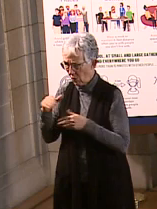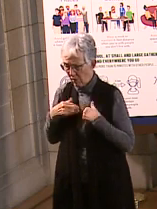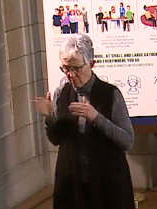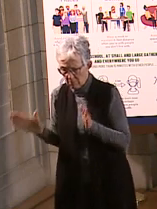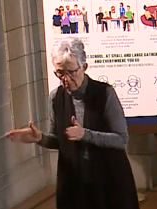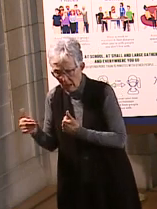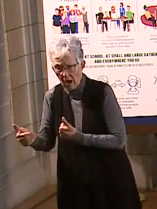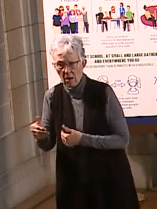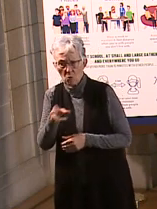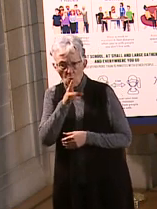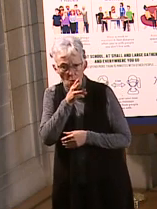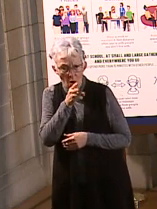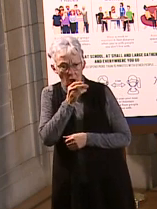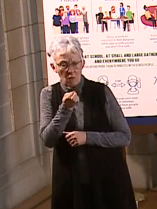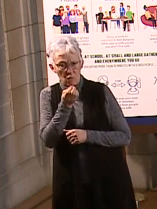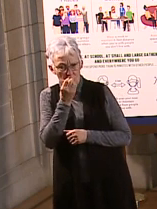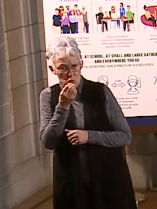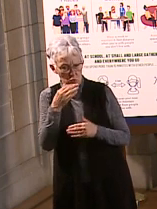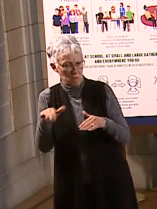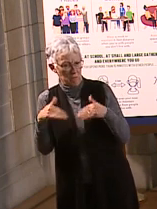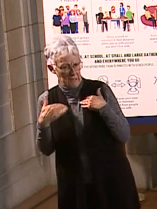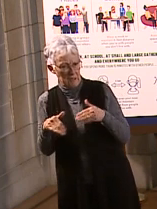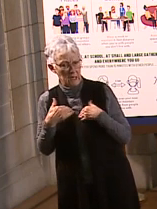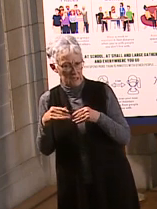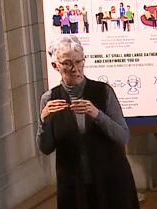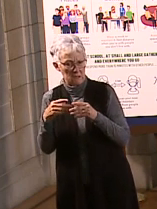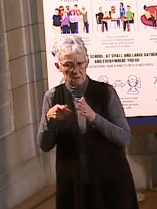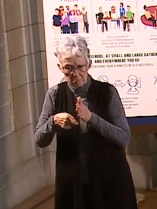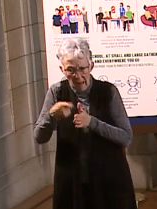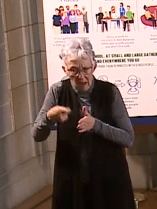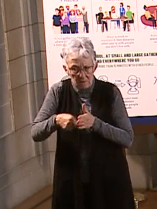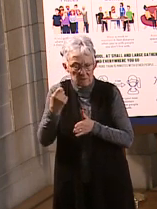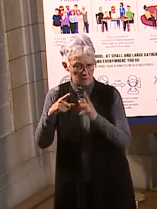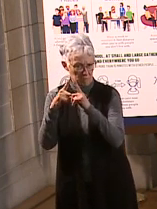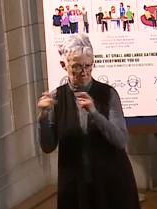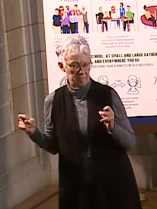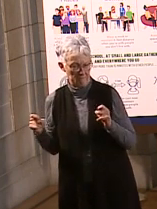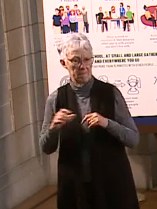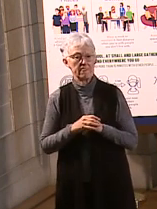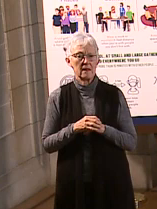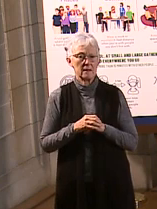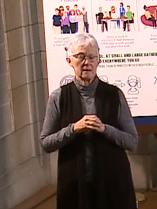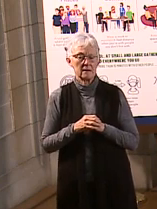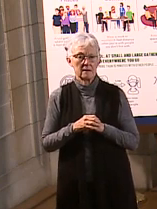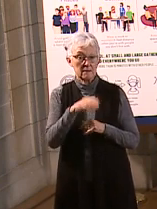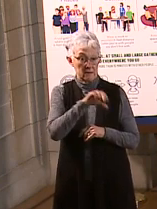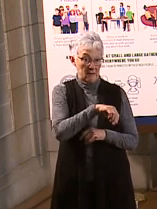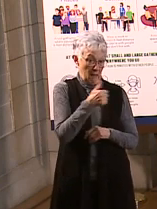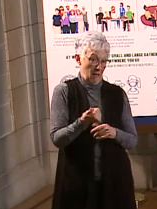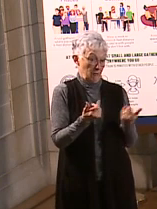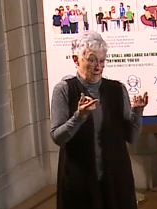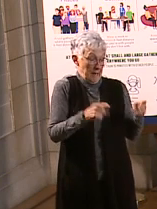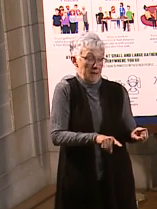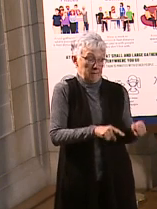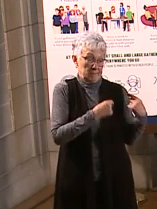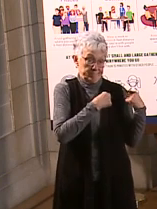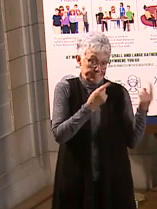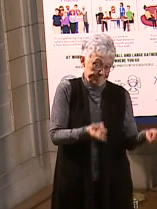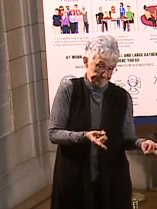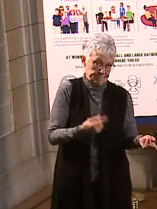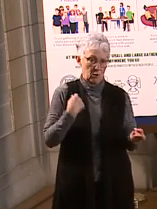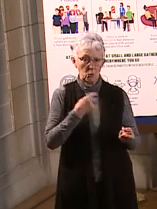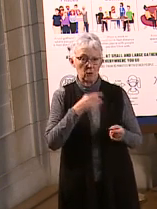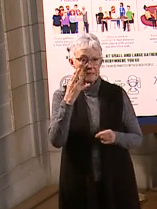week as well. And one of the things we've experienced with this cold is the rolling blackouts. So first of all, I want to